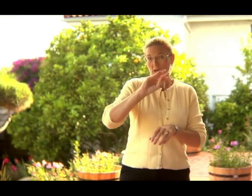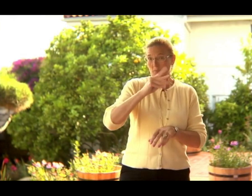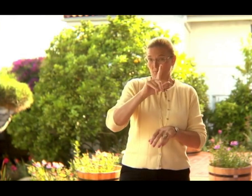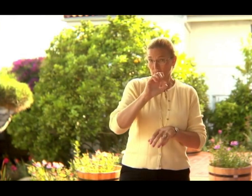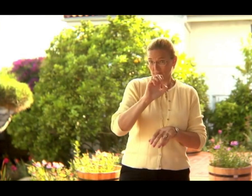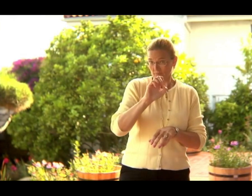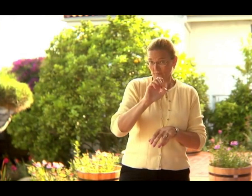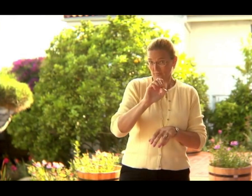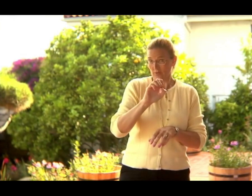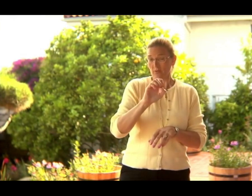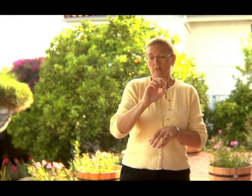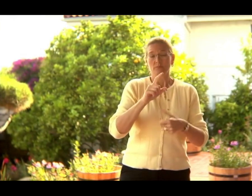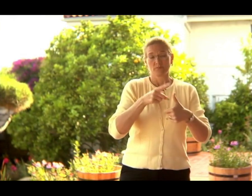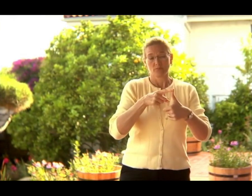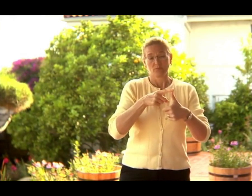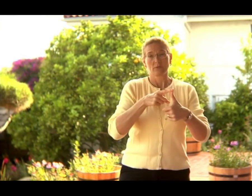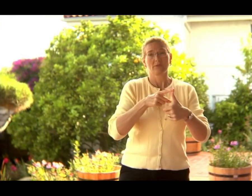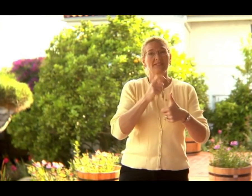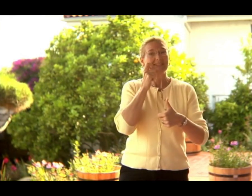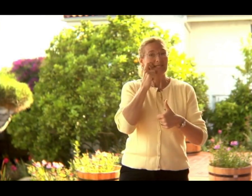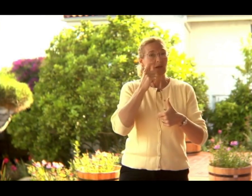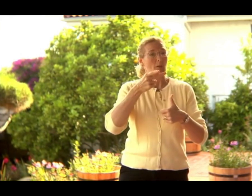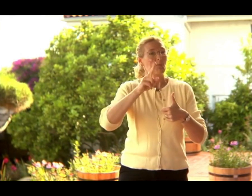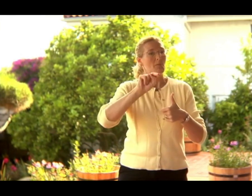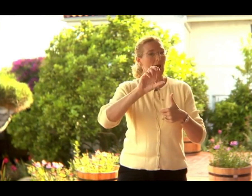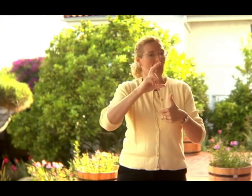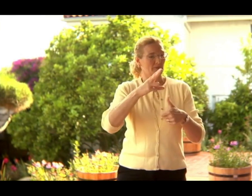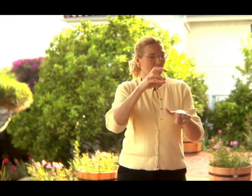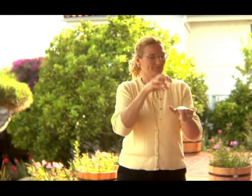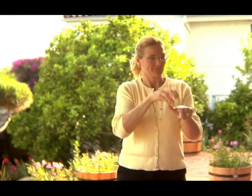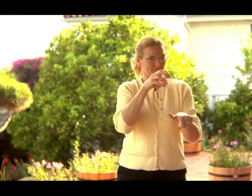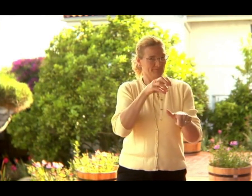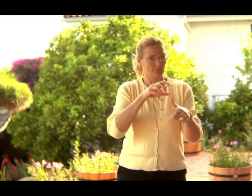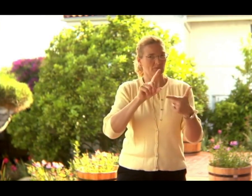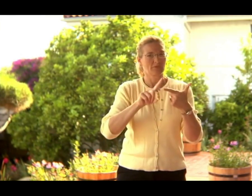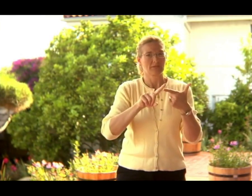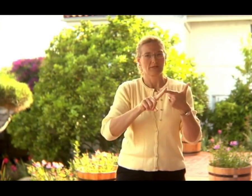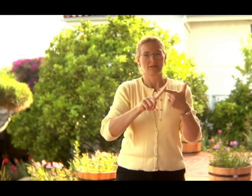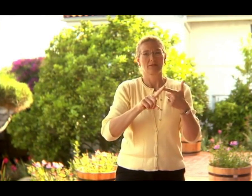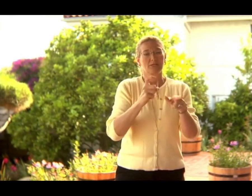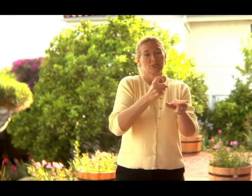They can do a punch biopsy, shave biopsy, or excisional biopsy.